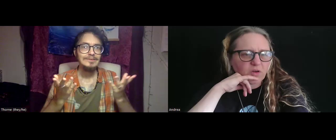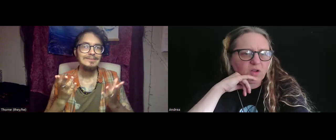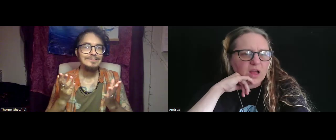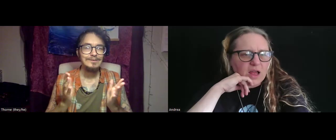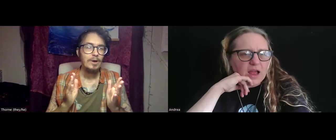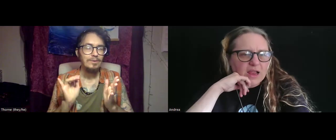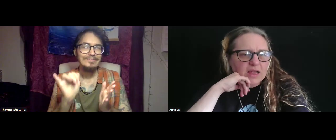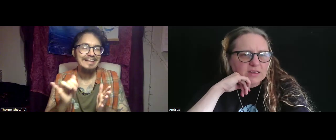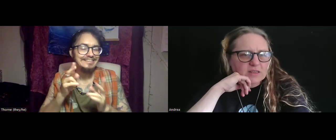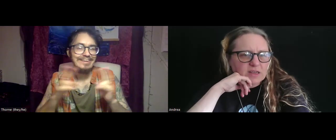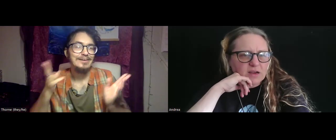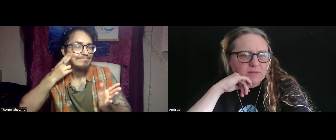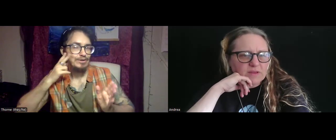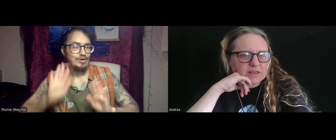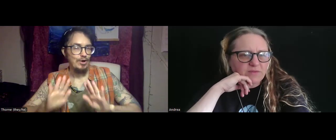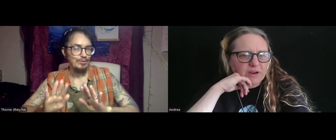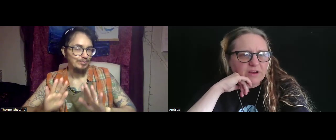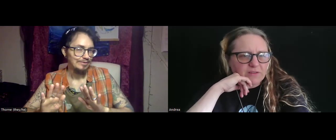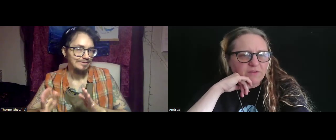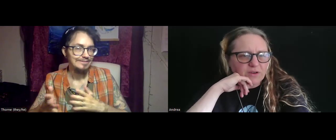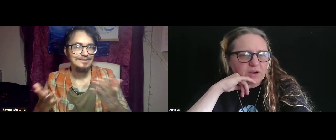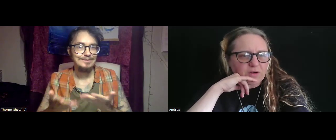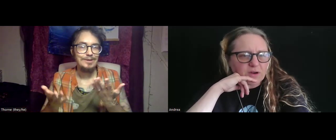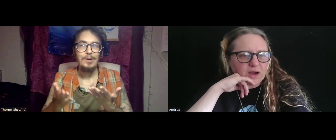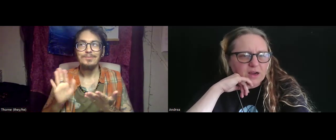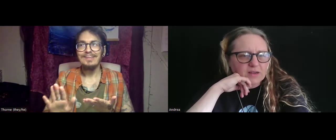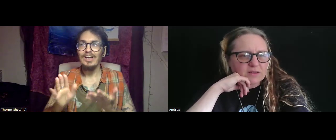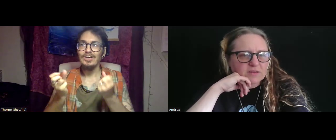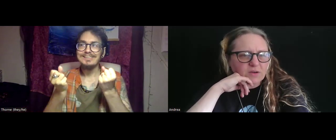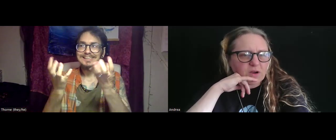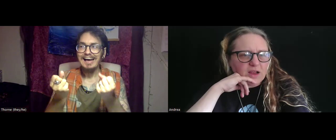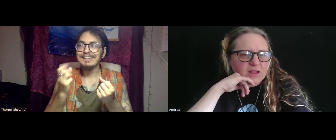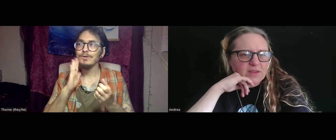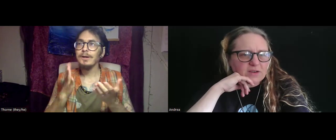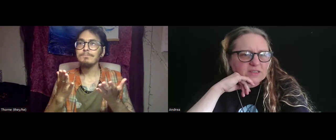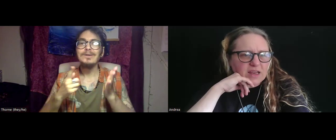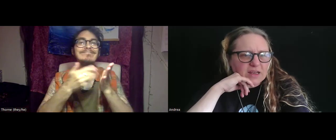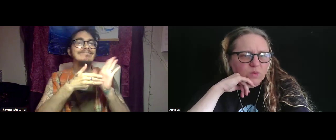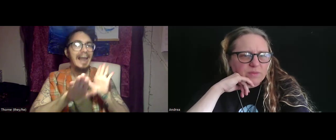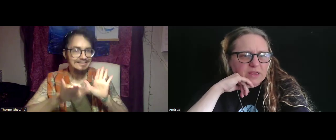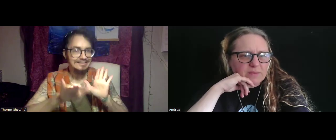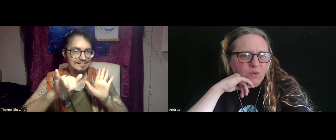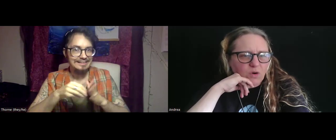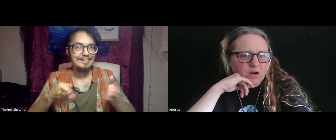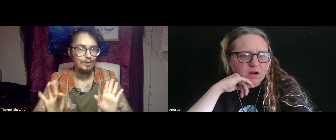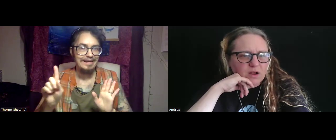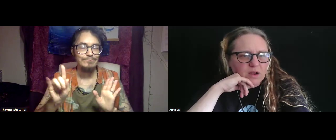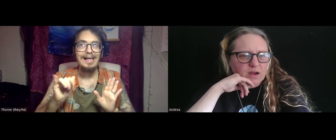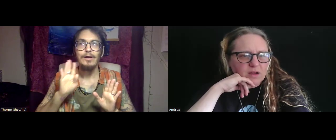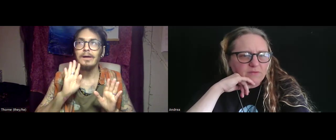beautiful. And that's very Virgo. So their signing would be more